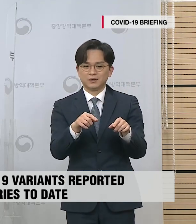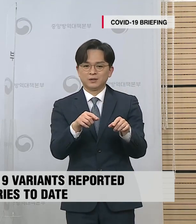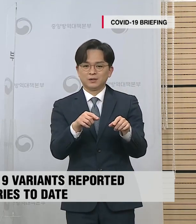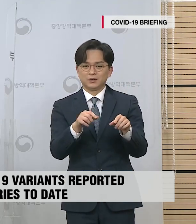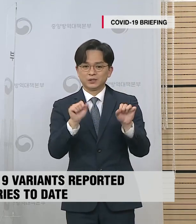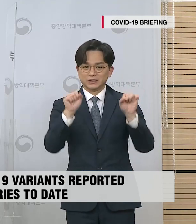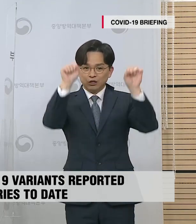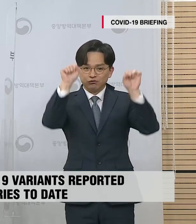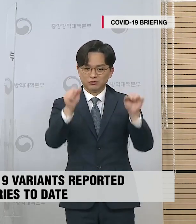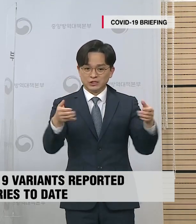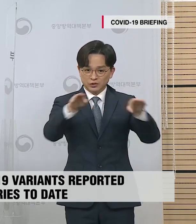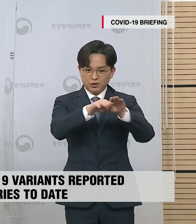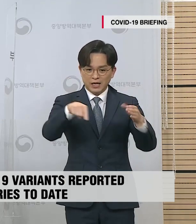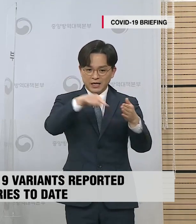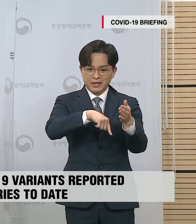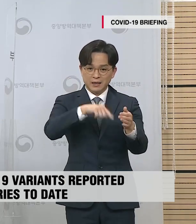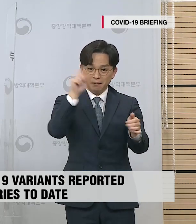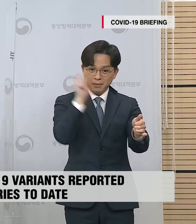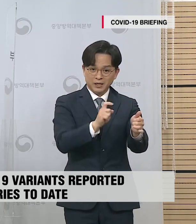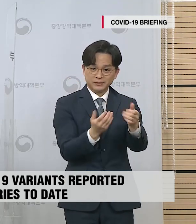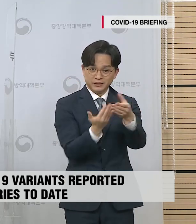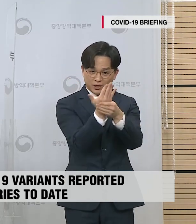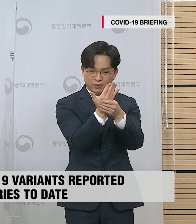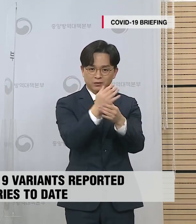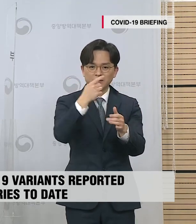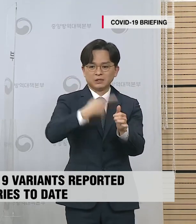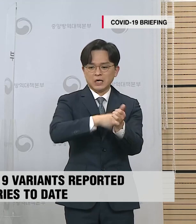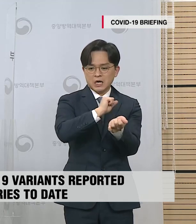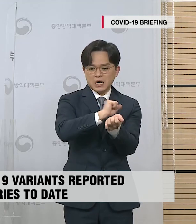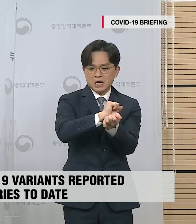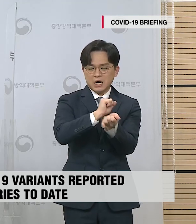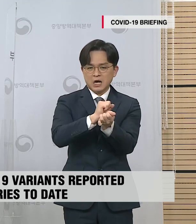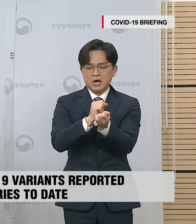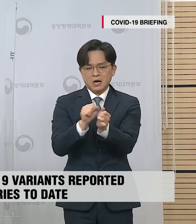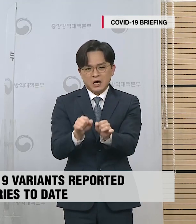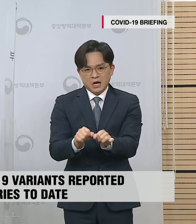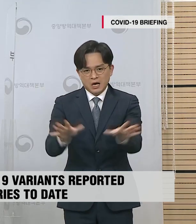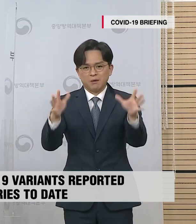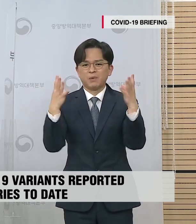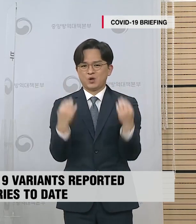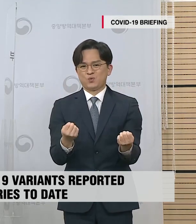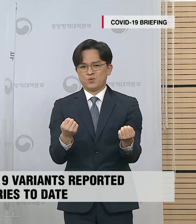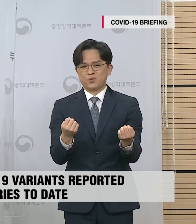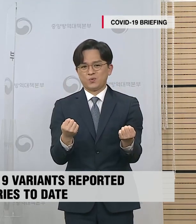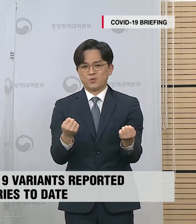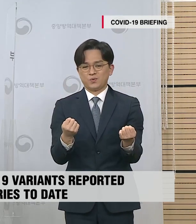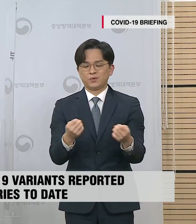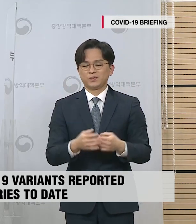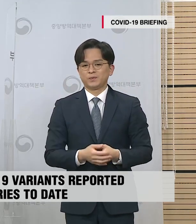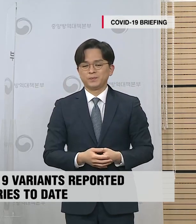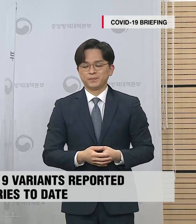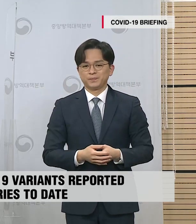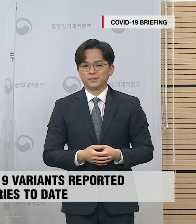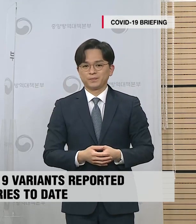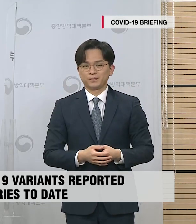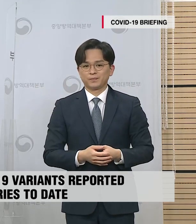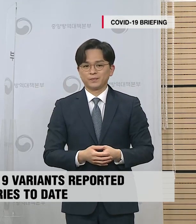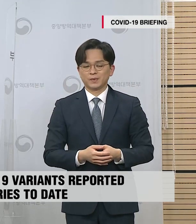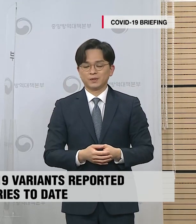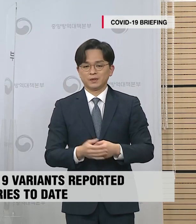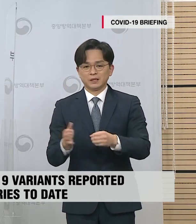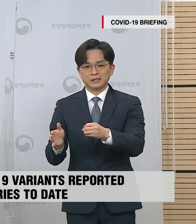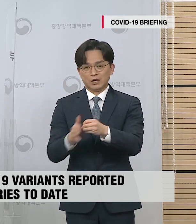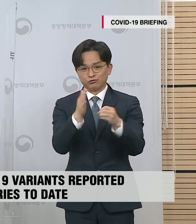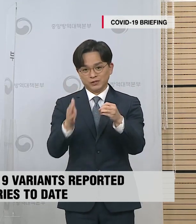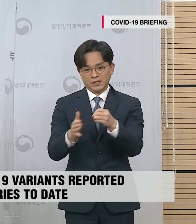that if one cluster infection breaks out at similar facilities, we see a wide spread of the